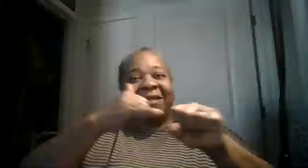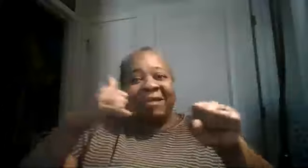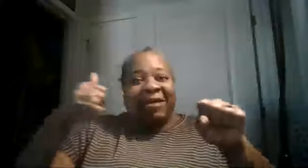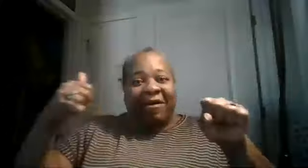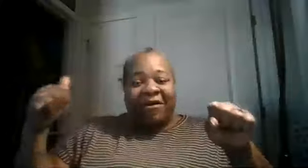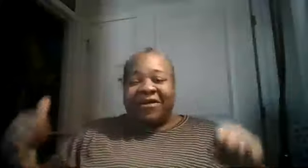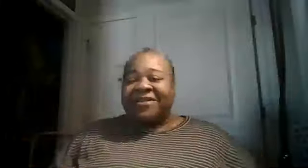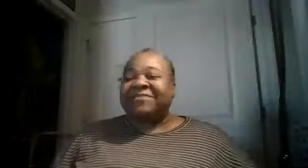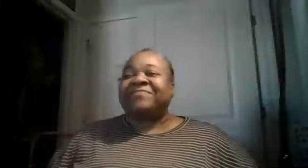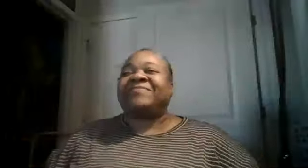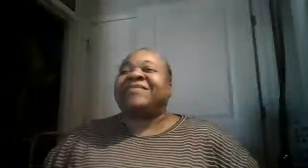Yarn.